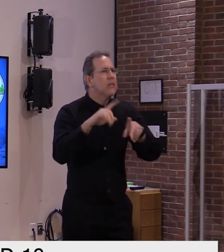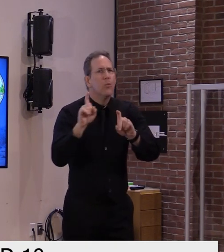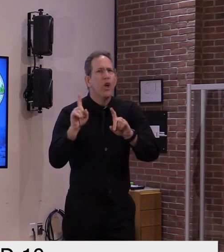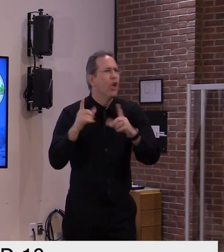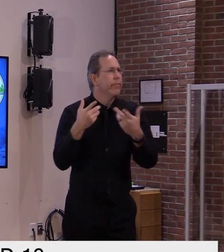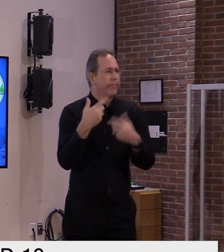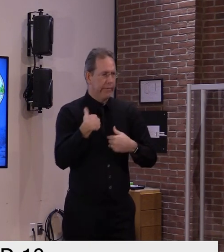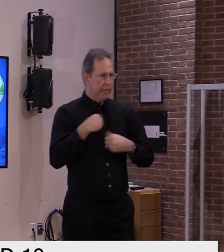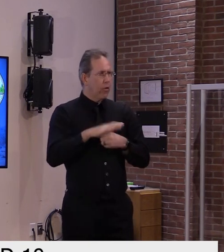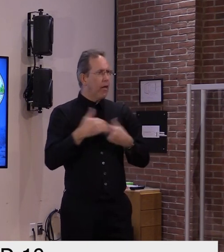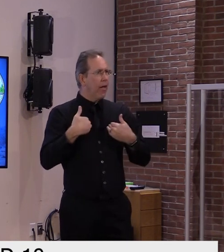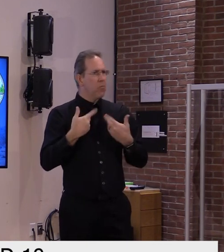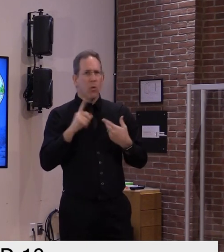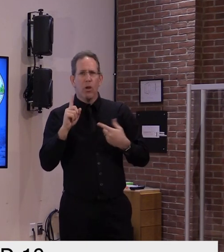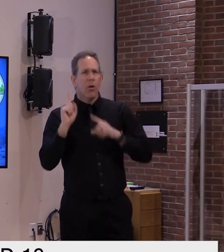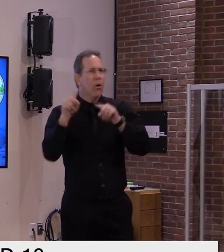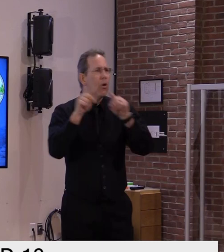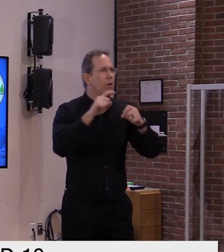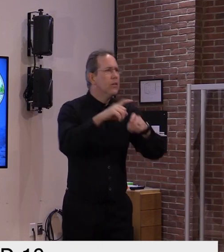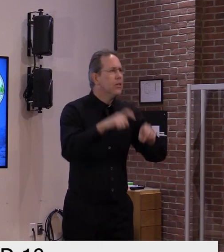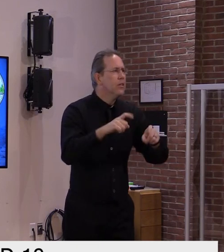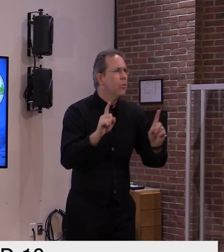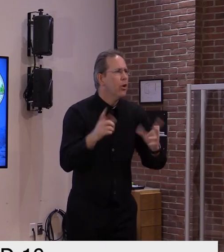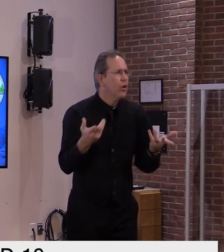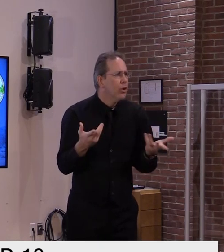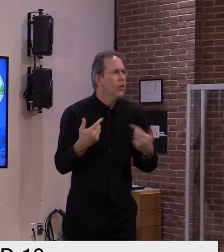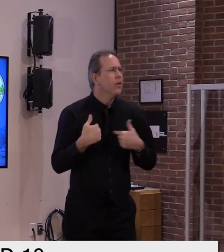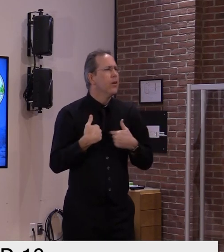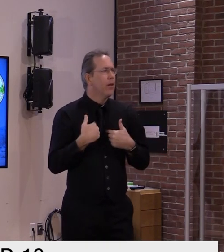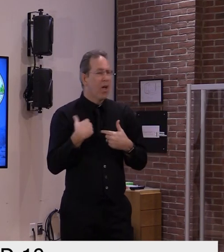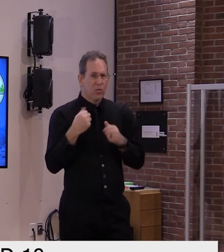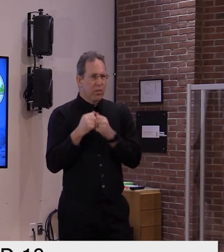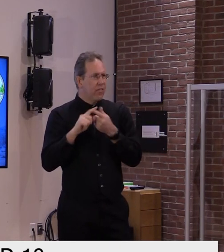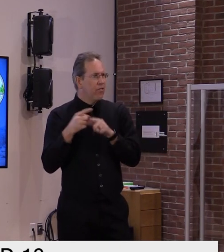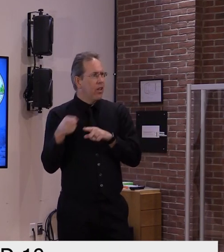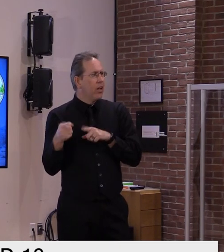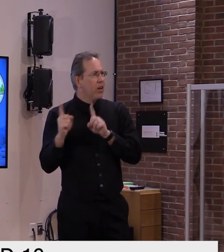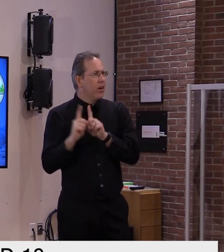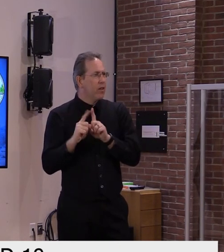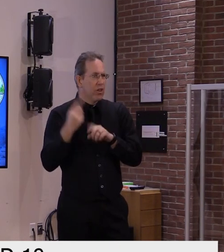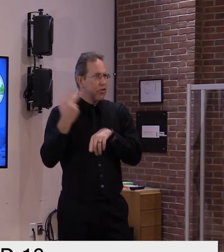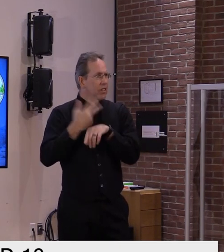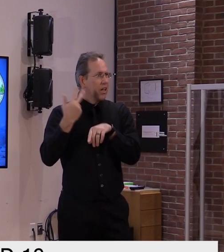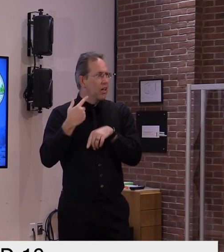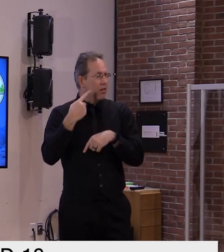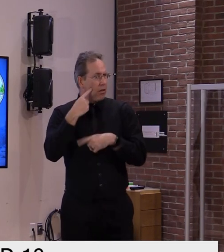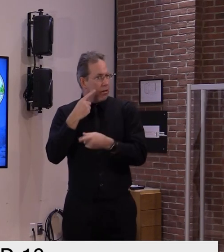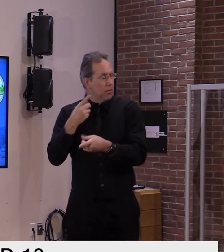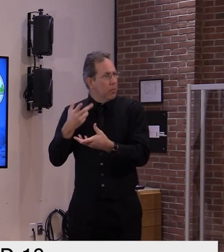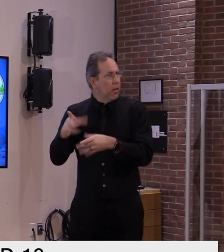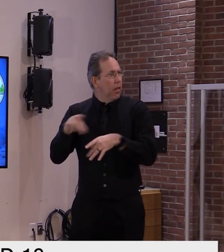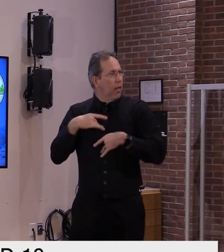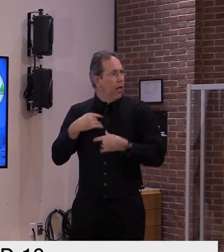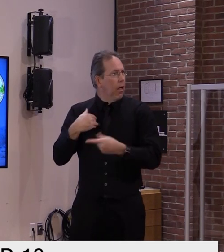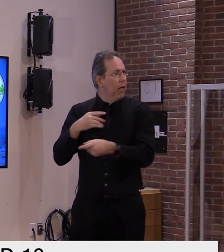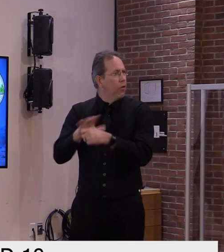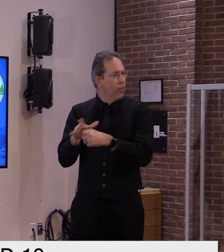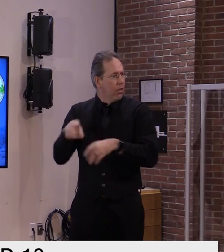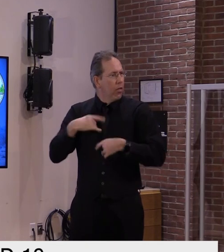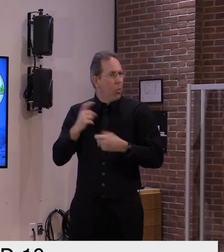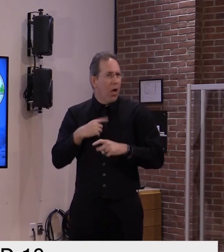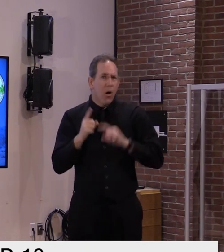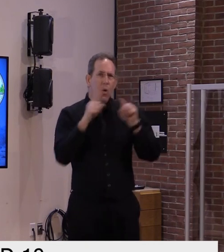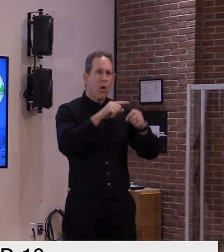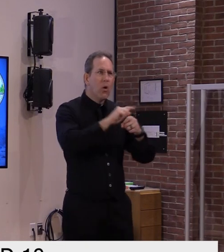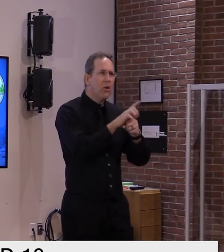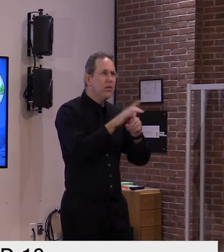with the friend for 3 days, so she thought due to her age and situation and whatever, she'd call the health center to get tested. And